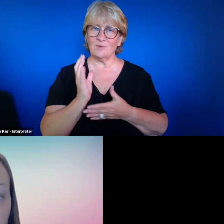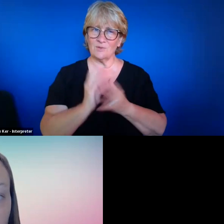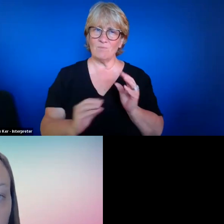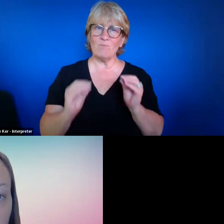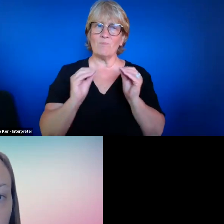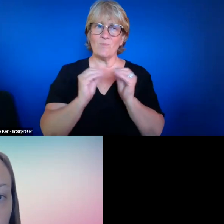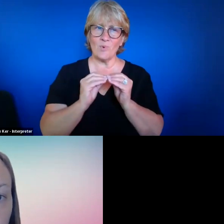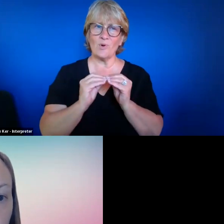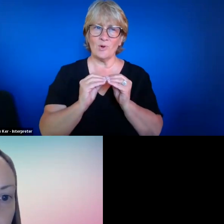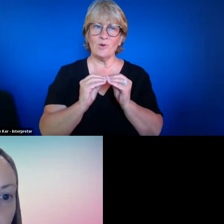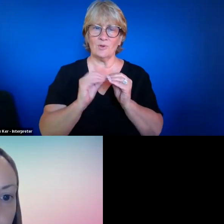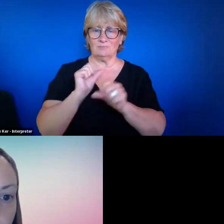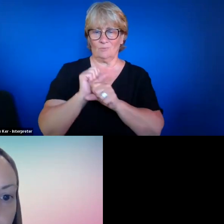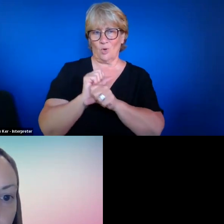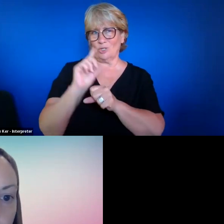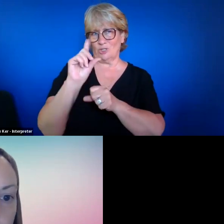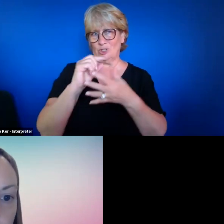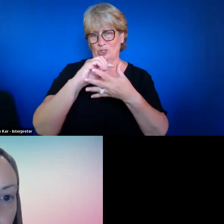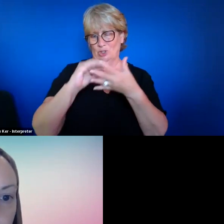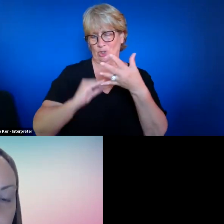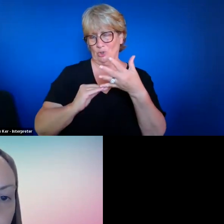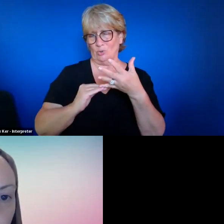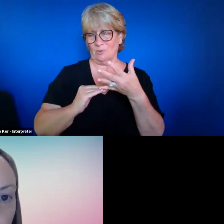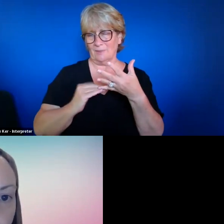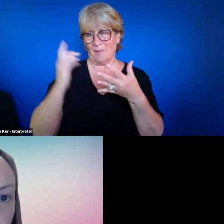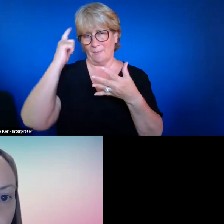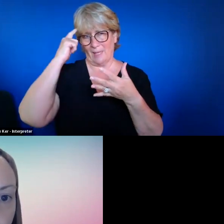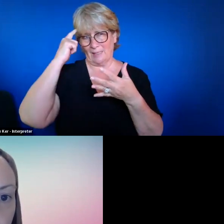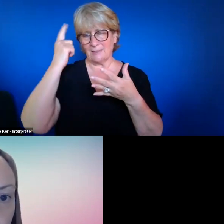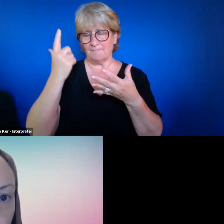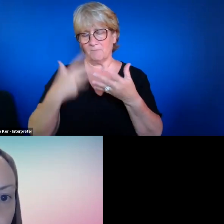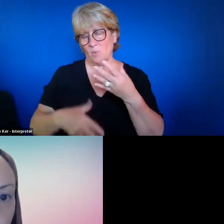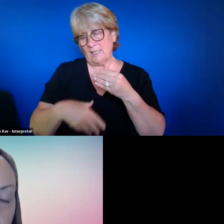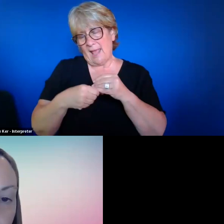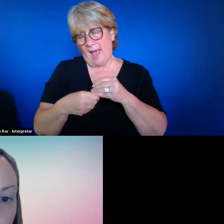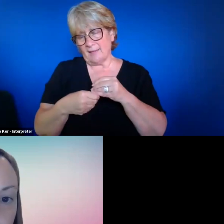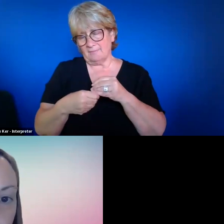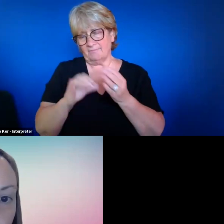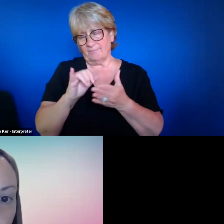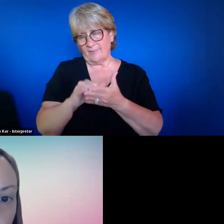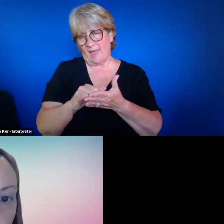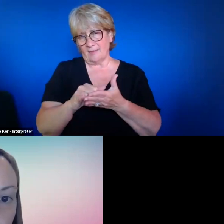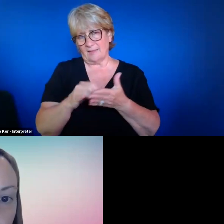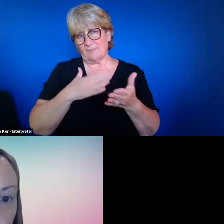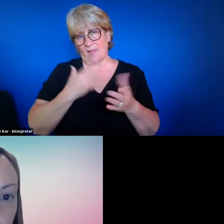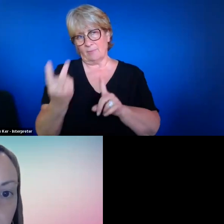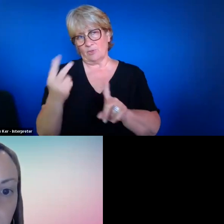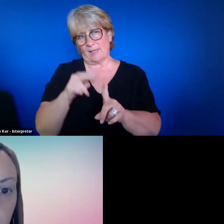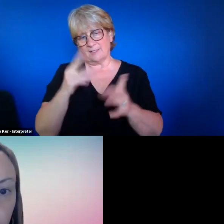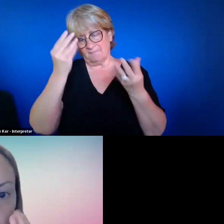do there in my mind. So I just wanted to add that as my